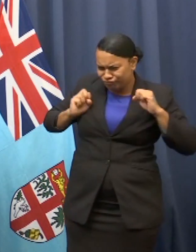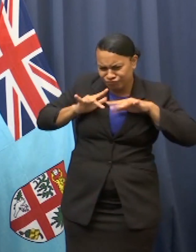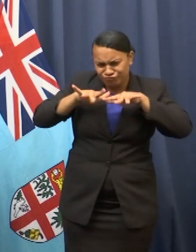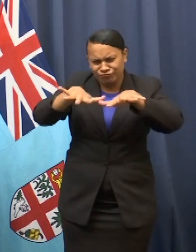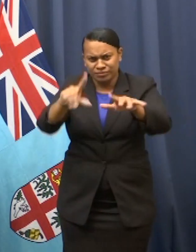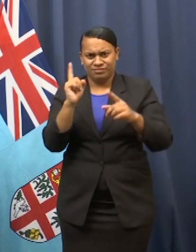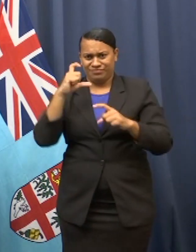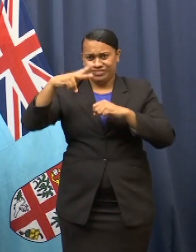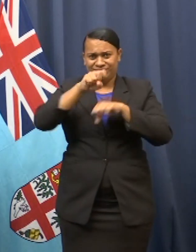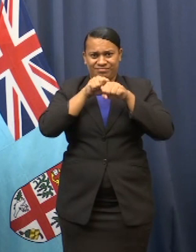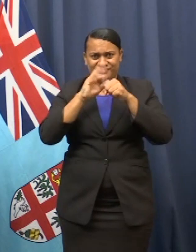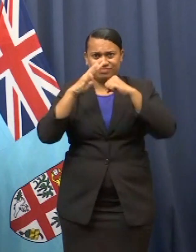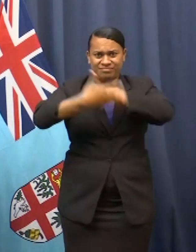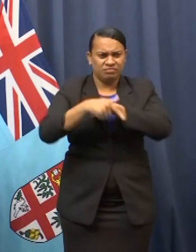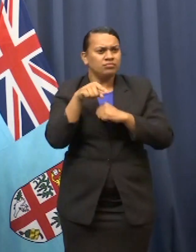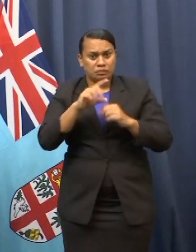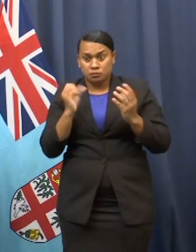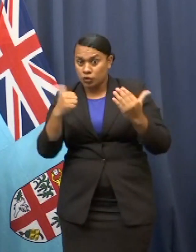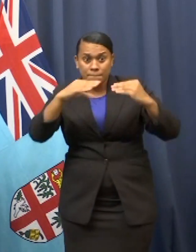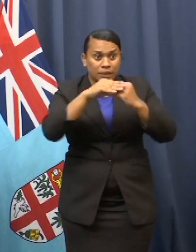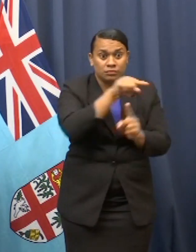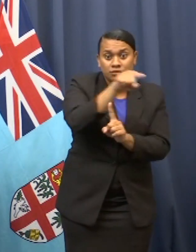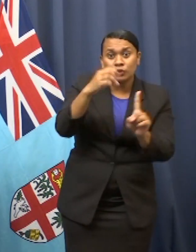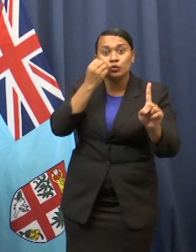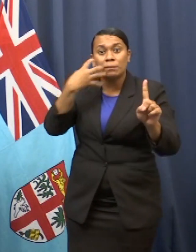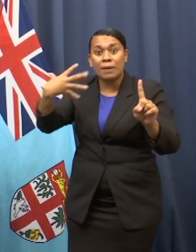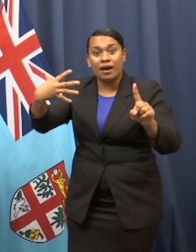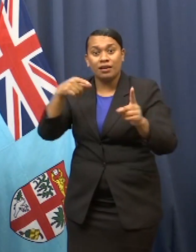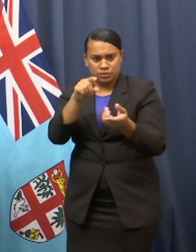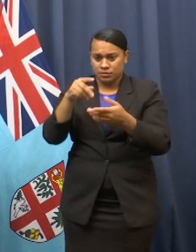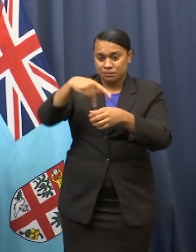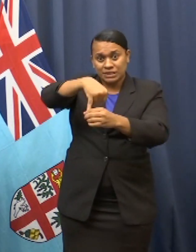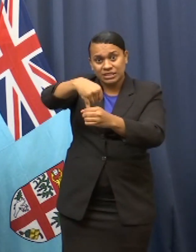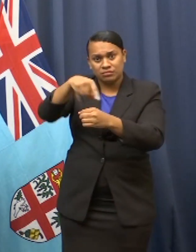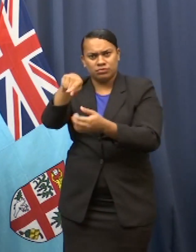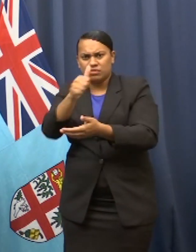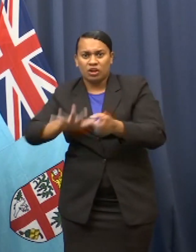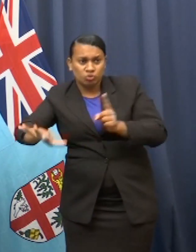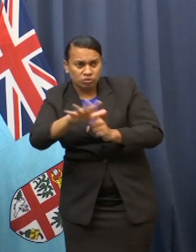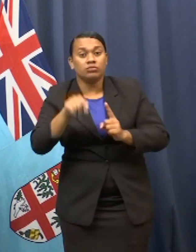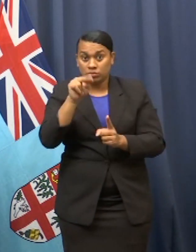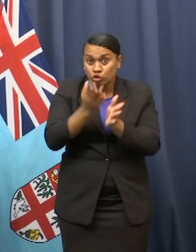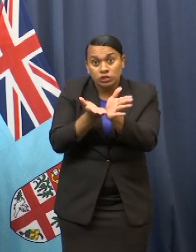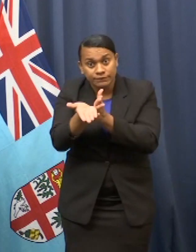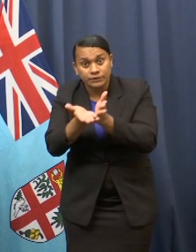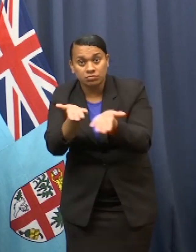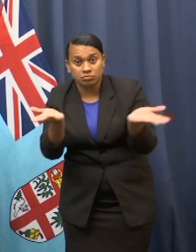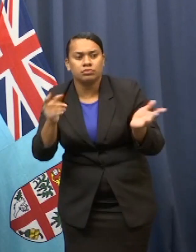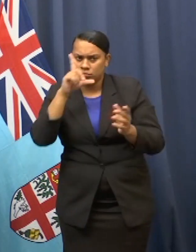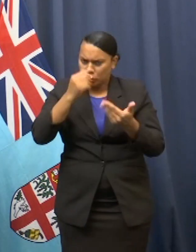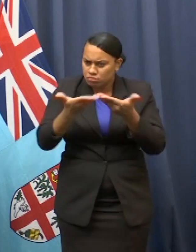banks, supermarkets, open-air markets, pharmacies, and other areas where essential services are offered are okay for